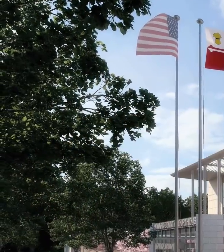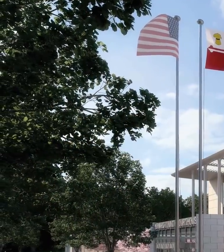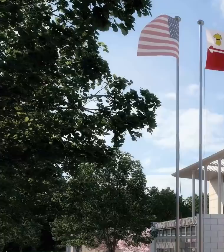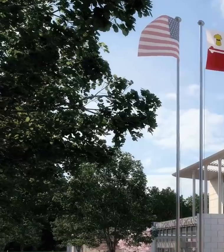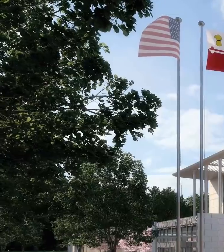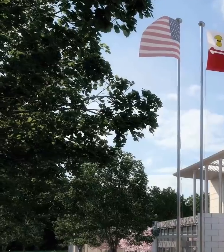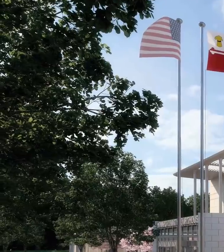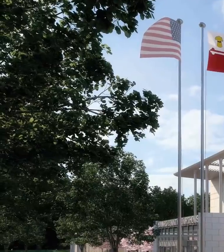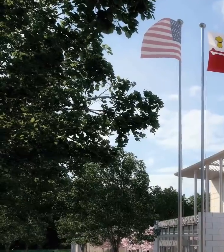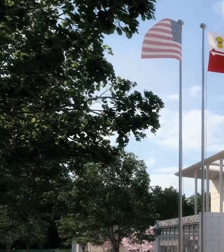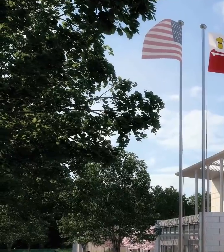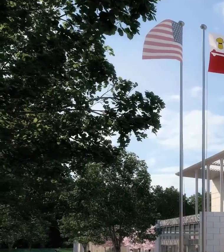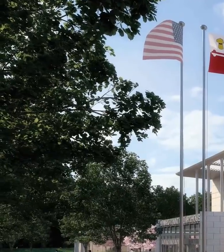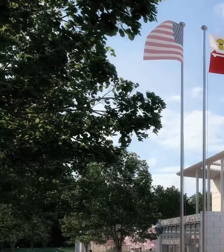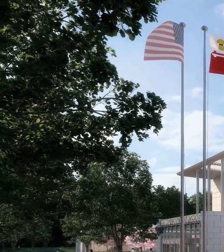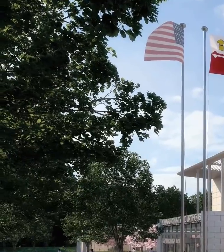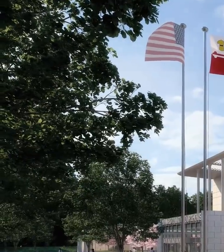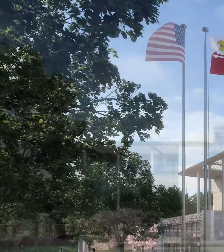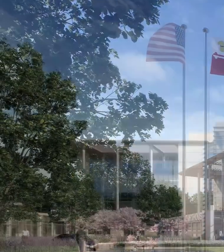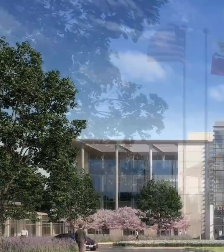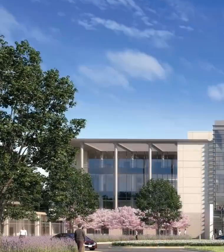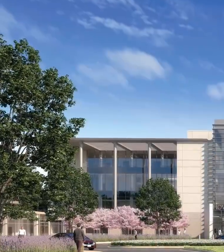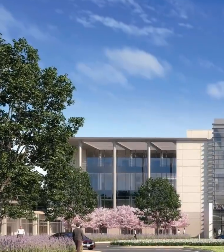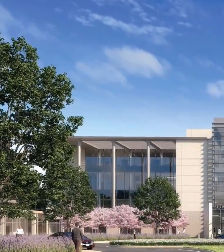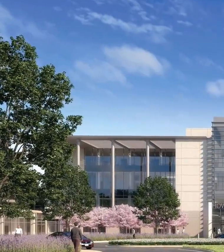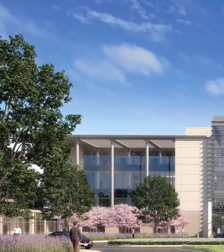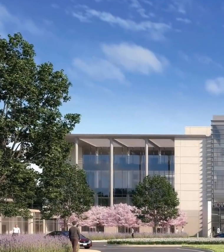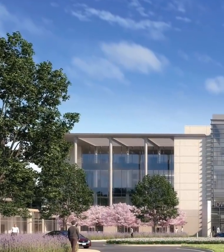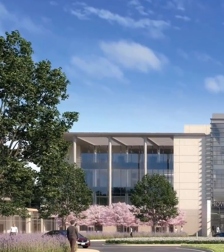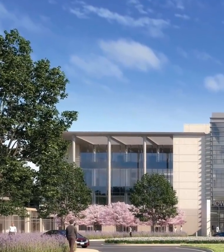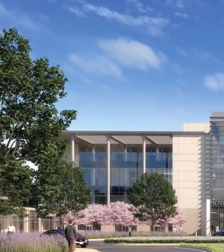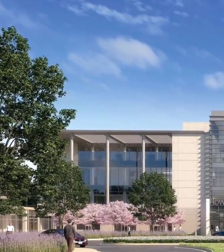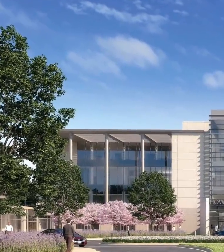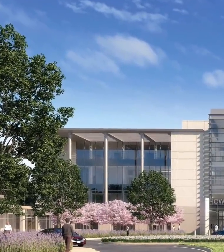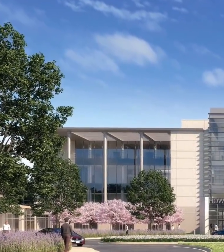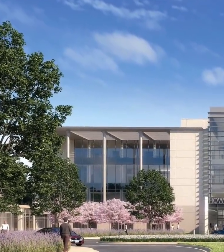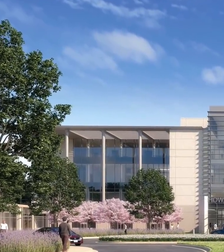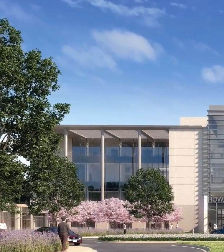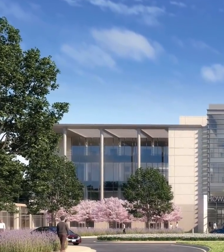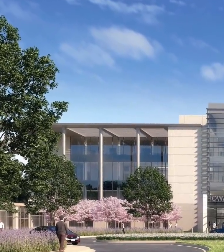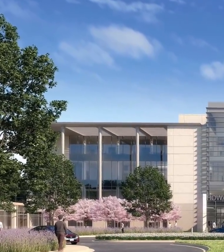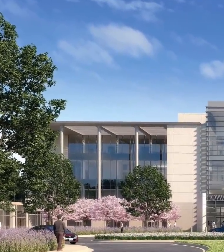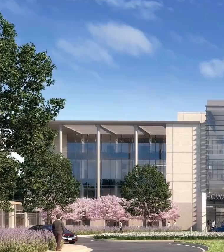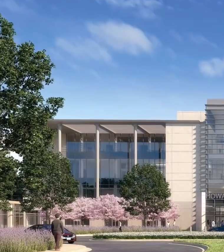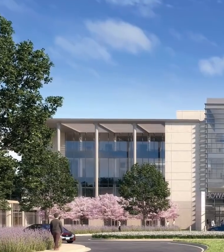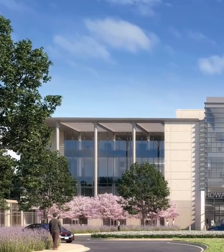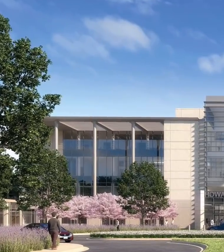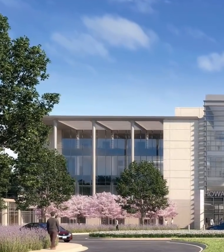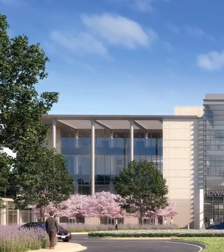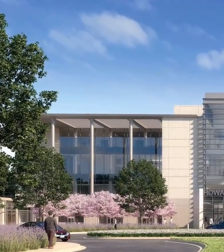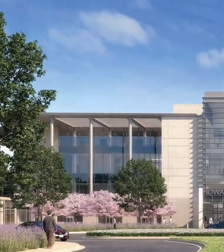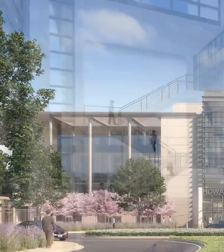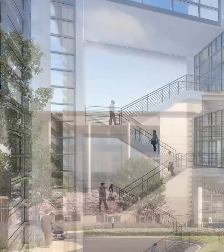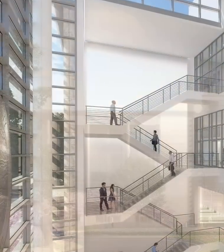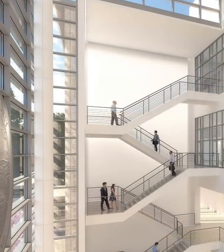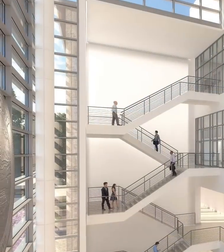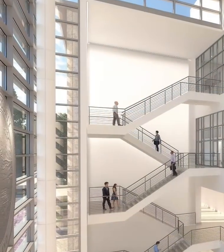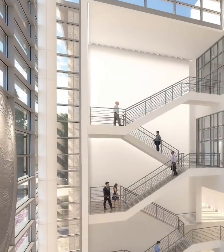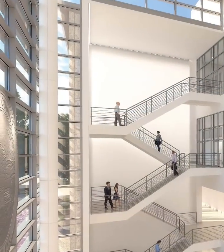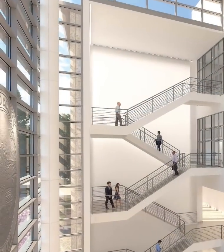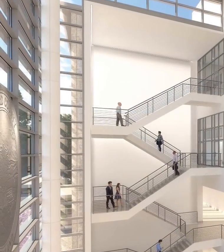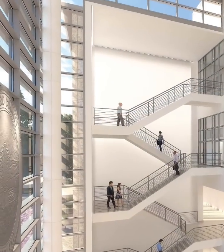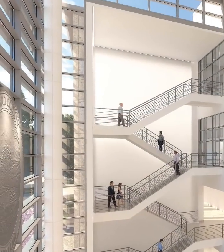want to personally and publicly thank them. Here we will have a building that was going to